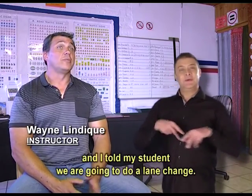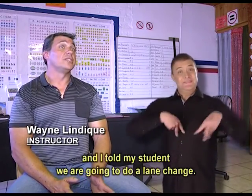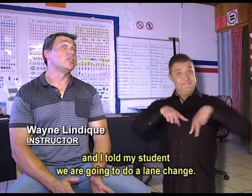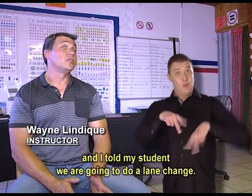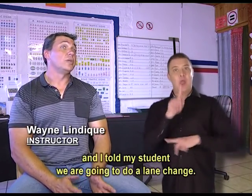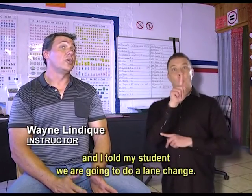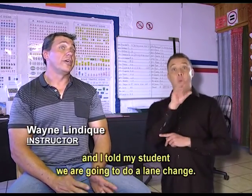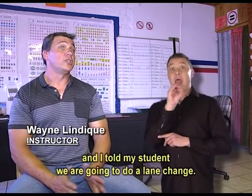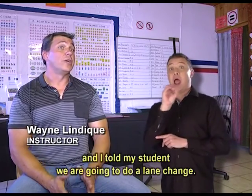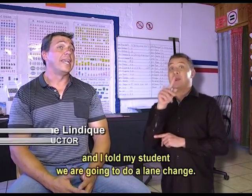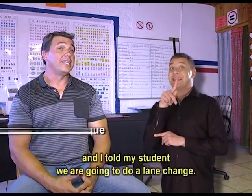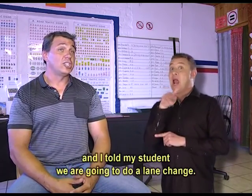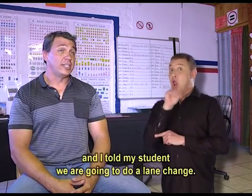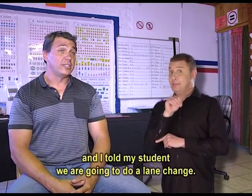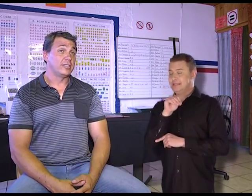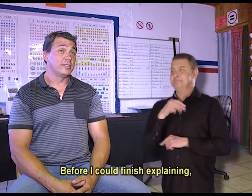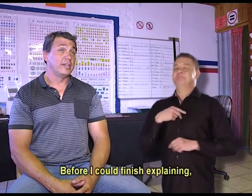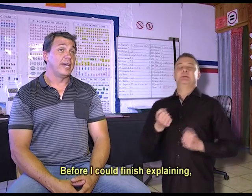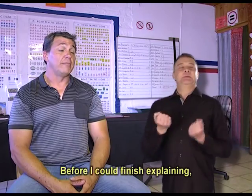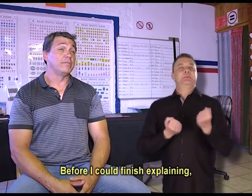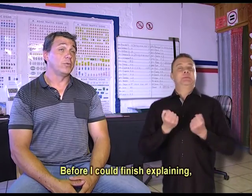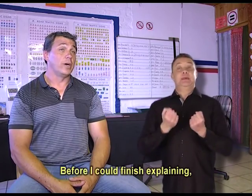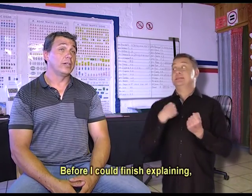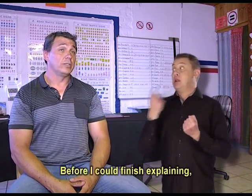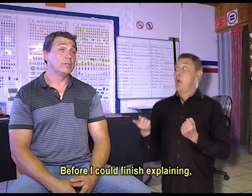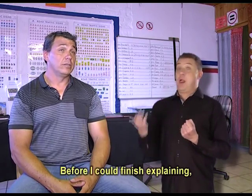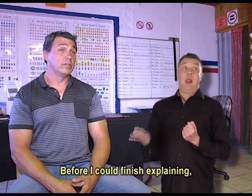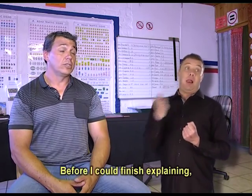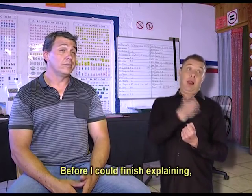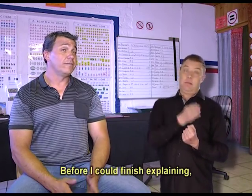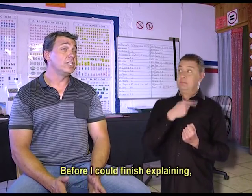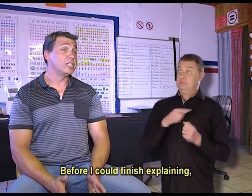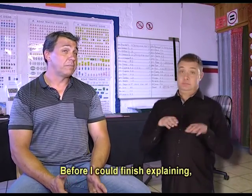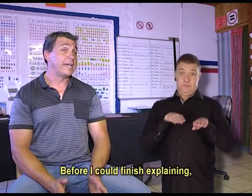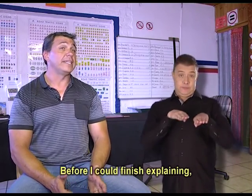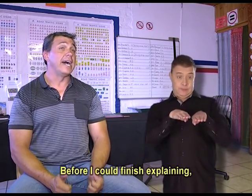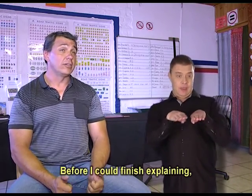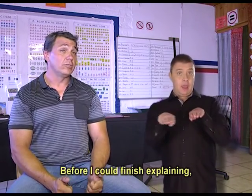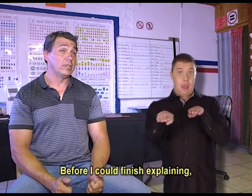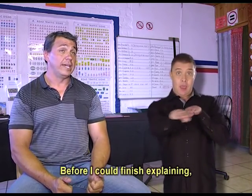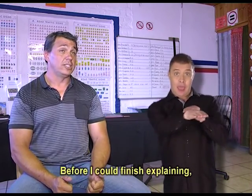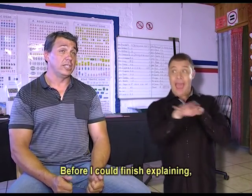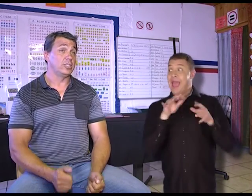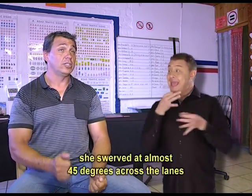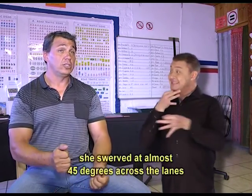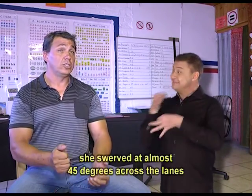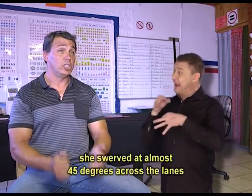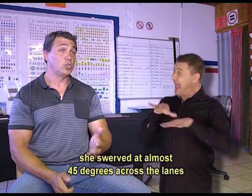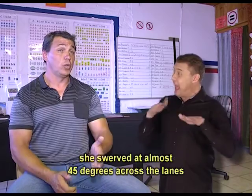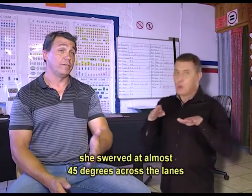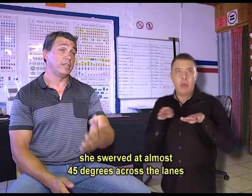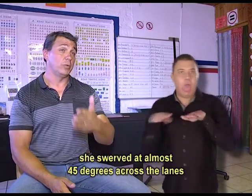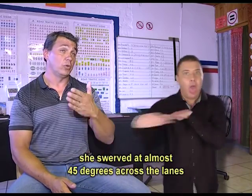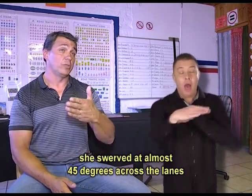and I told my student we are going to do a lane change. And before I could finished explaining how to do the lane change,